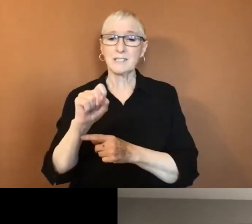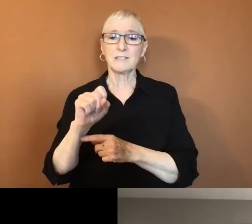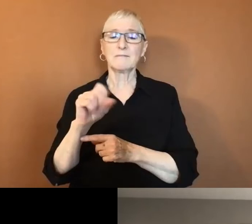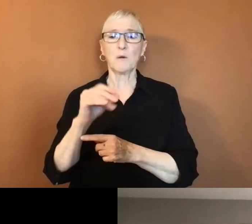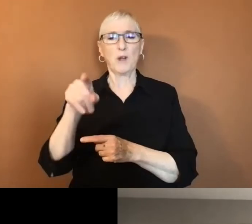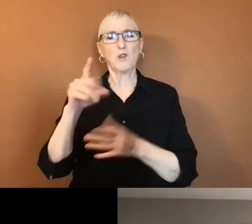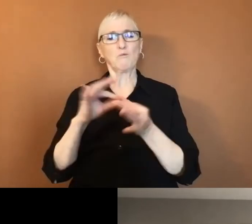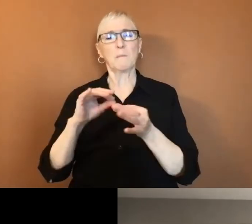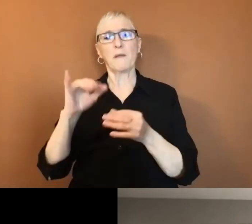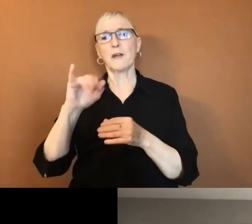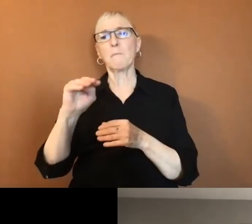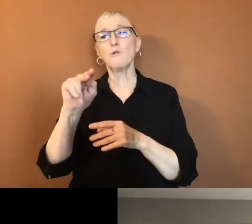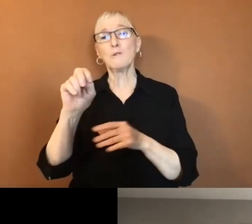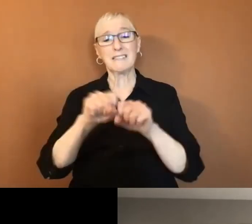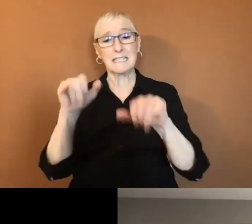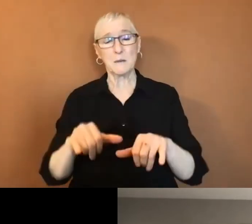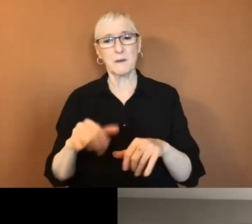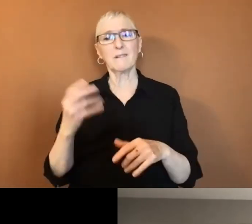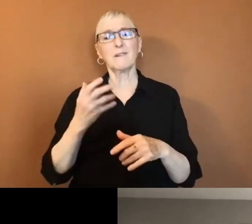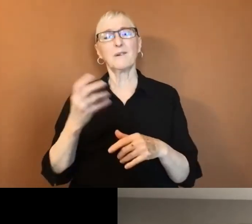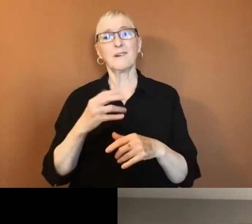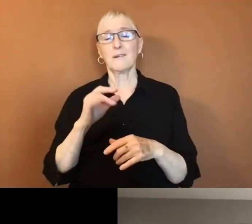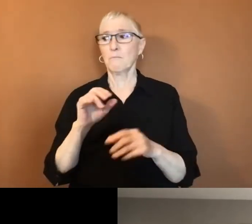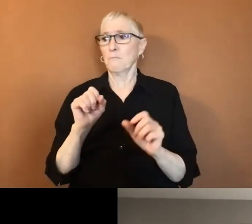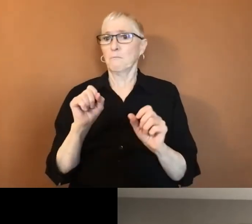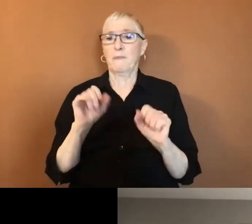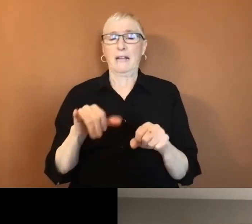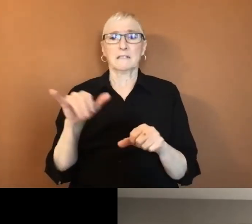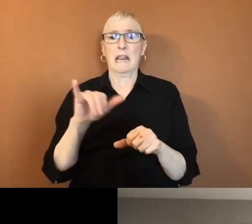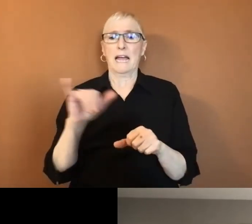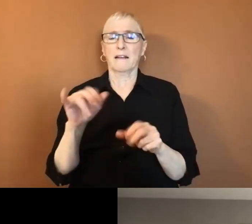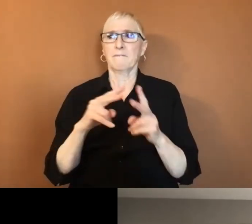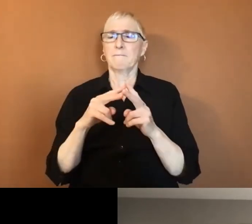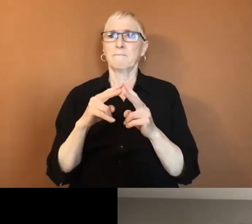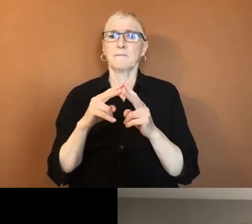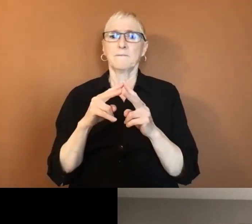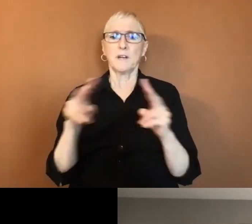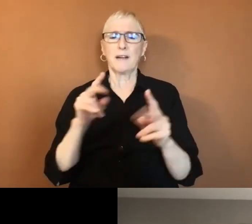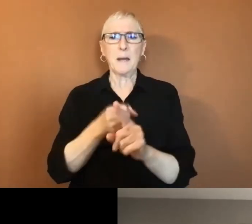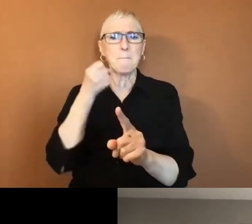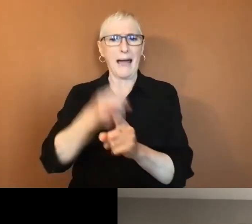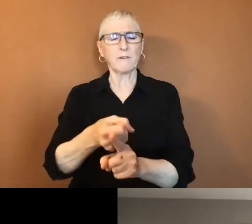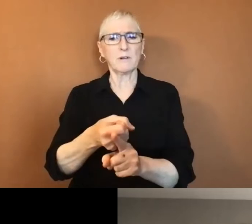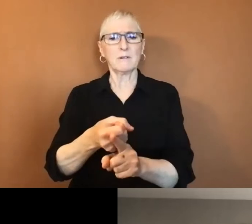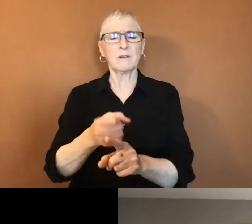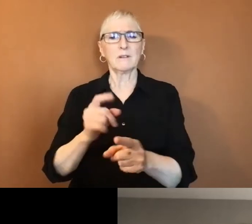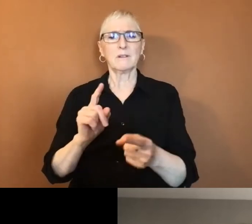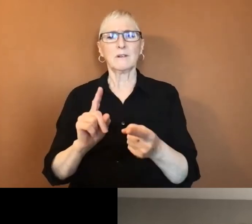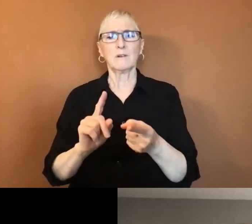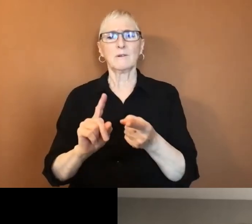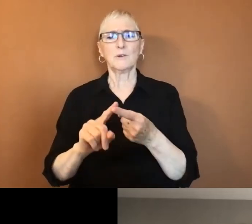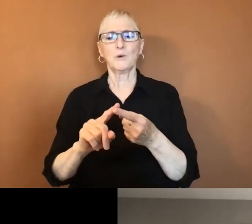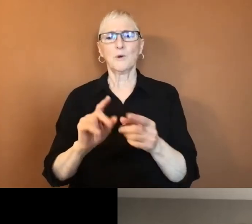saying about their immune systems. I think that could be potentially like very impactful to our own, to